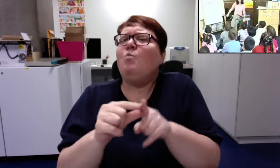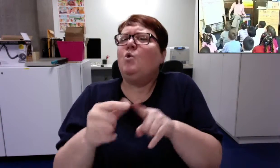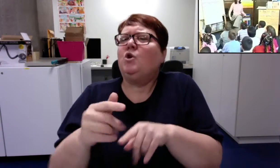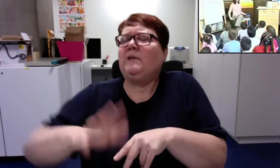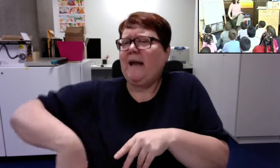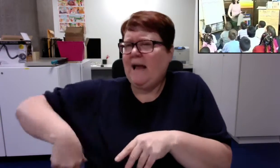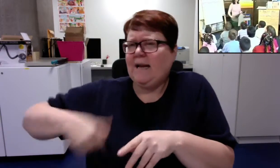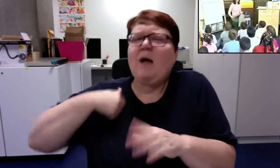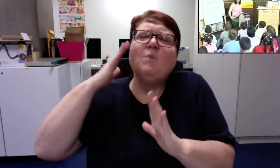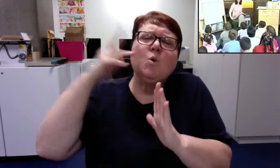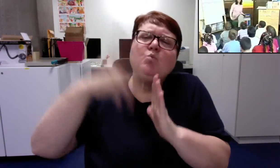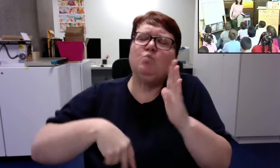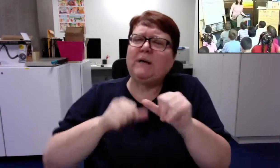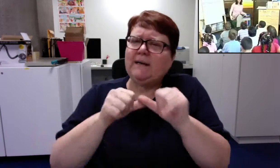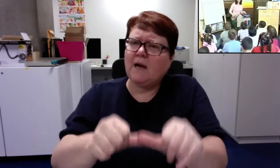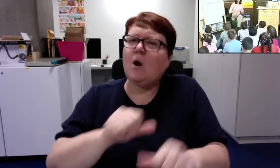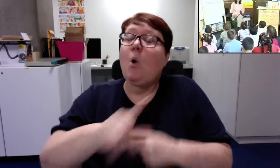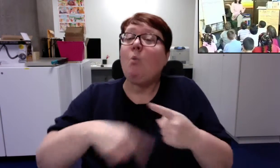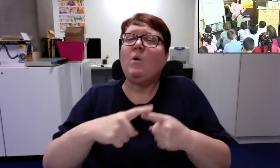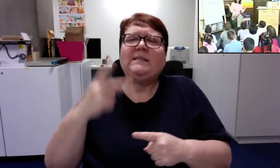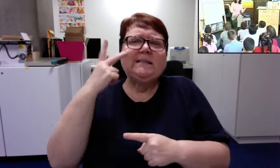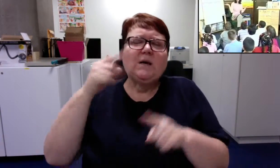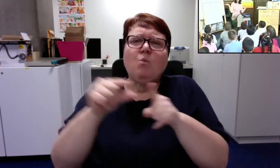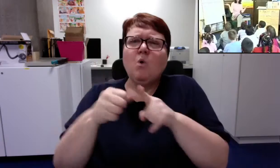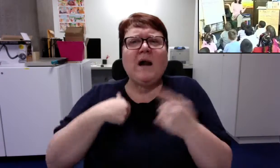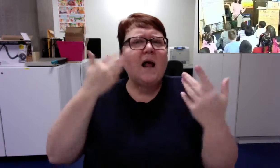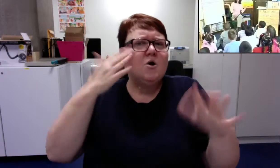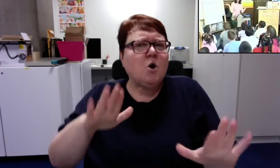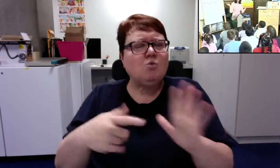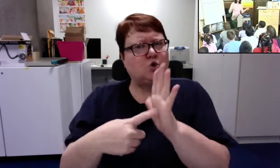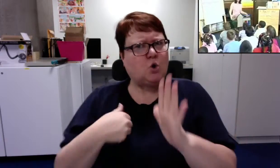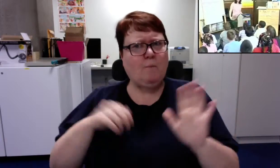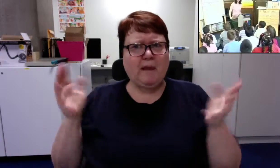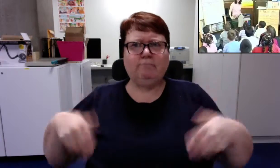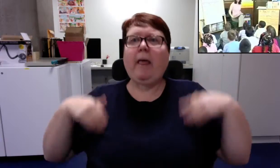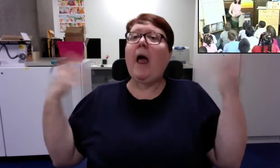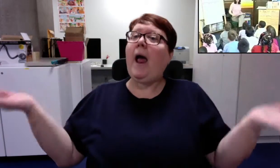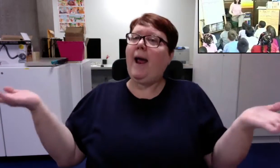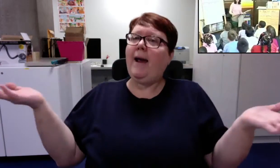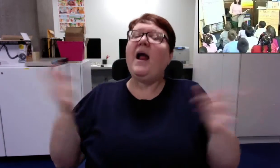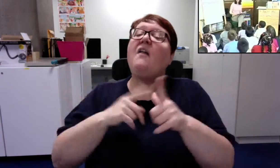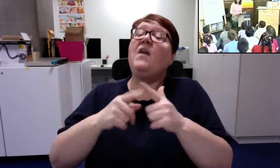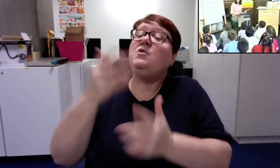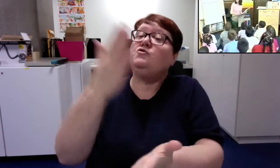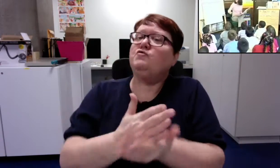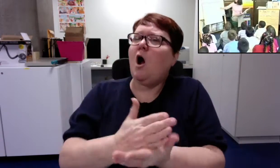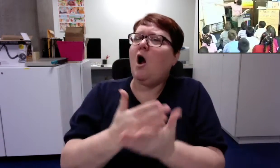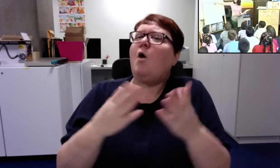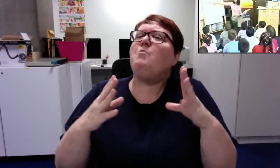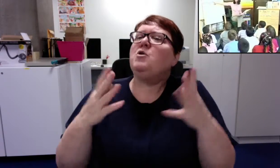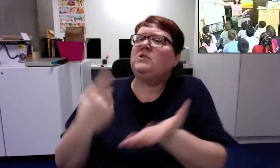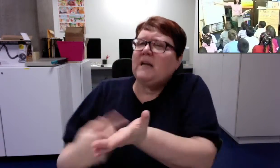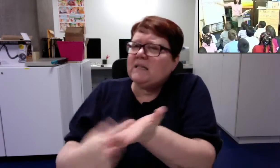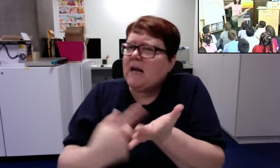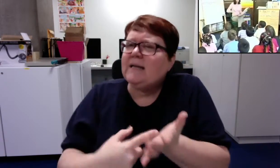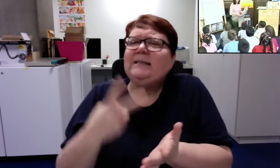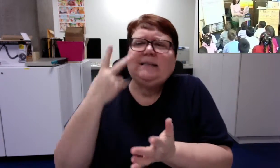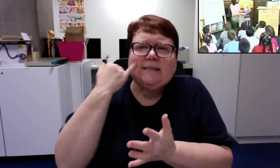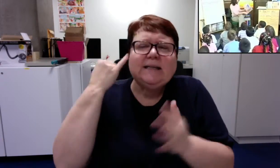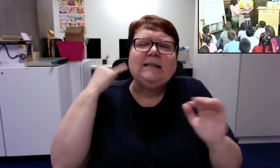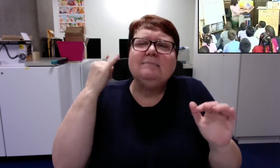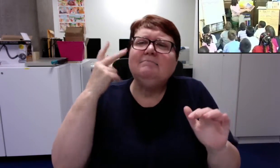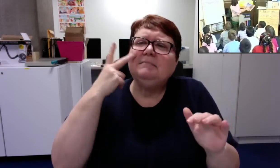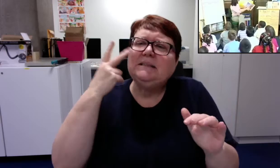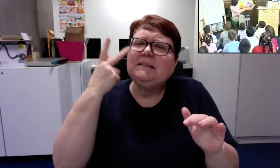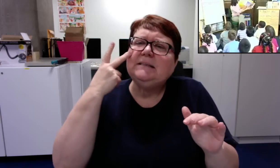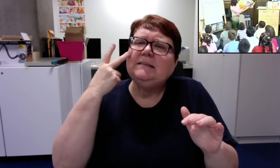going to read on, and when you see a word that you don't know, would you show me? And then we'll stop and talk about it and see if we can use some clues to figure it